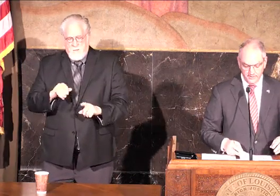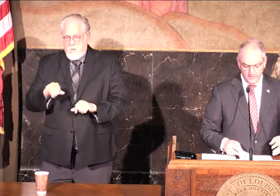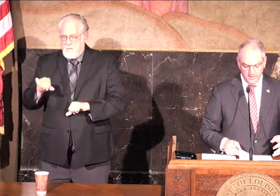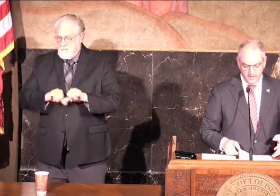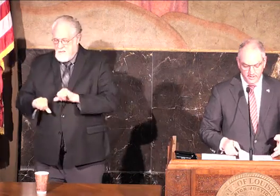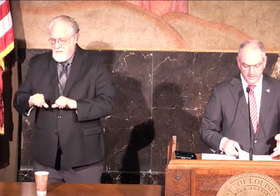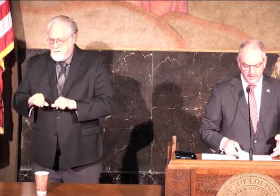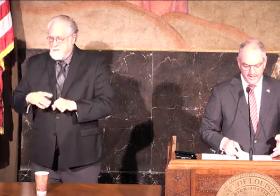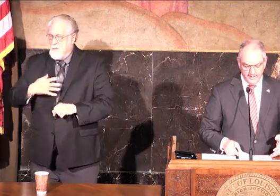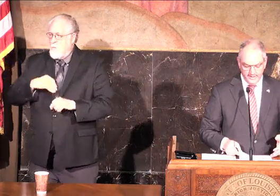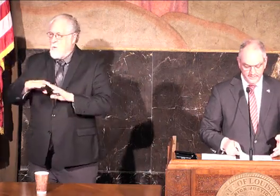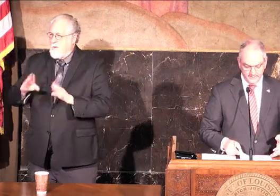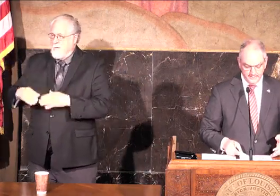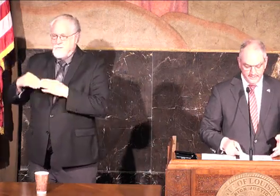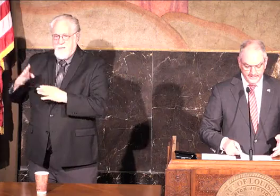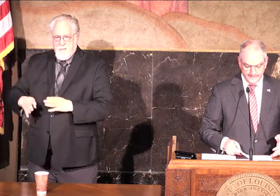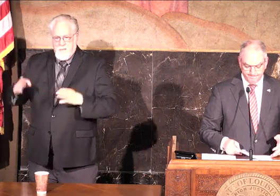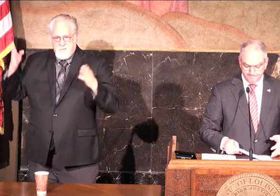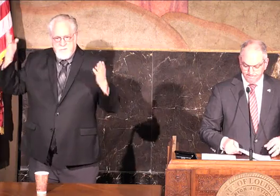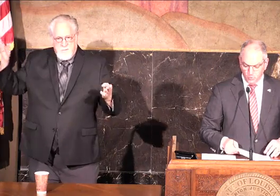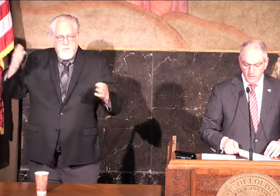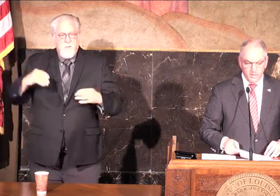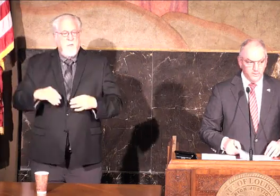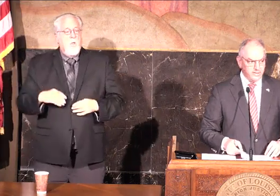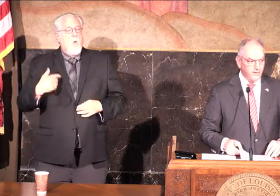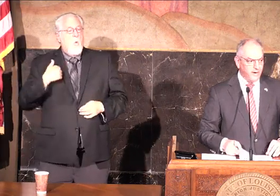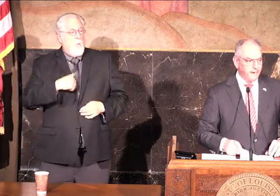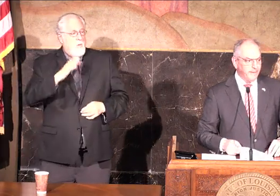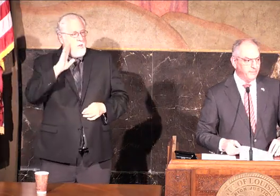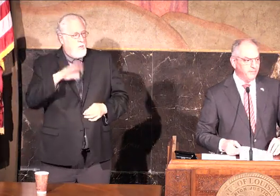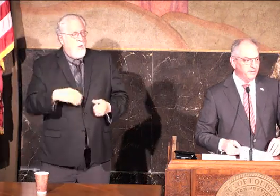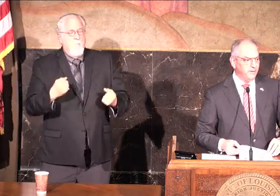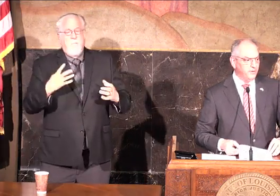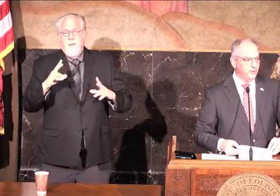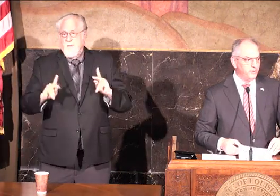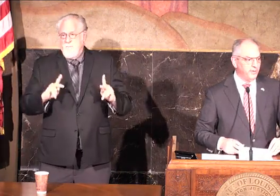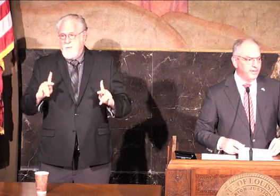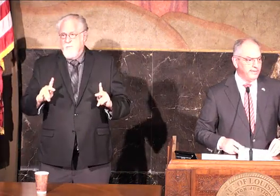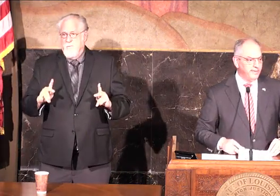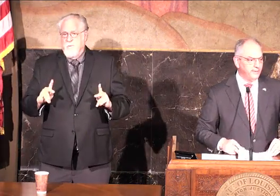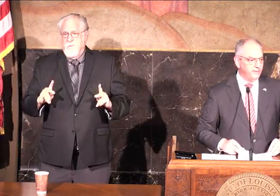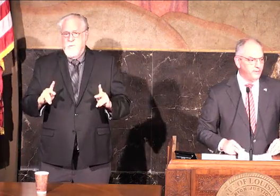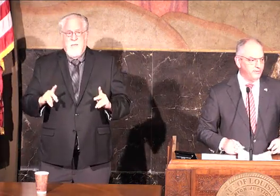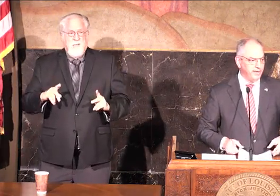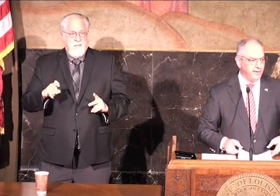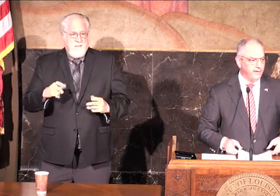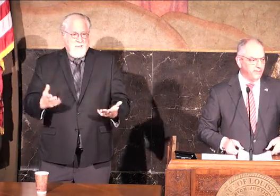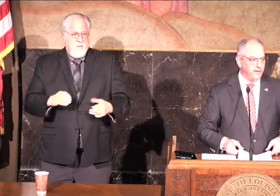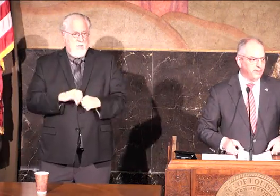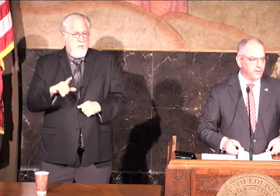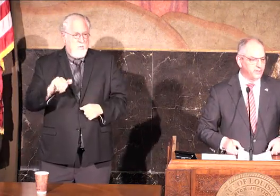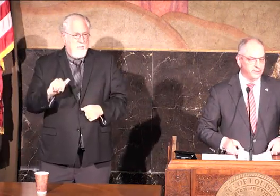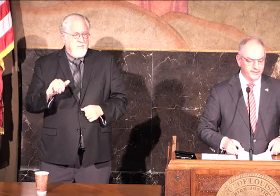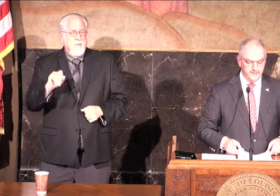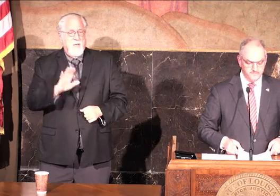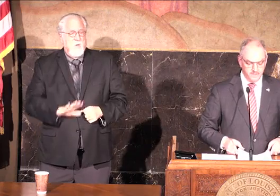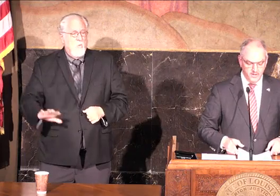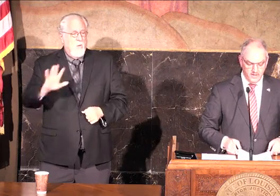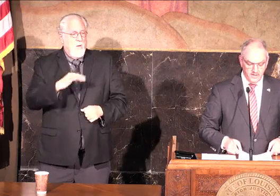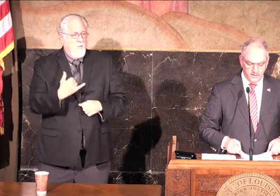House guidelines. We know that there are a lot of people who are in need here in Louisiana and around the